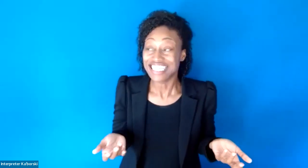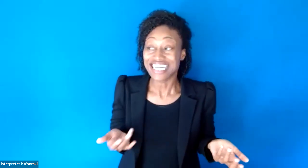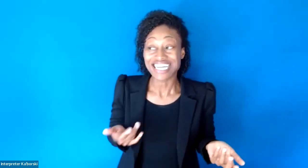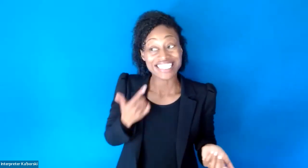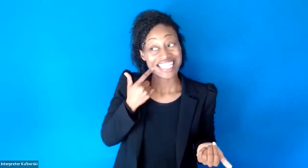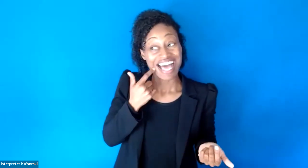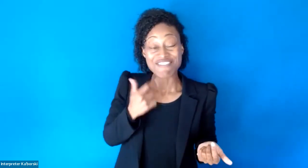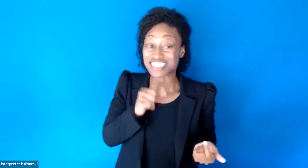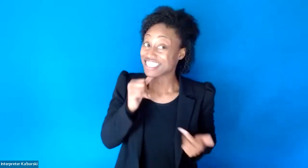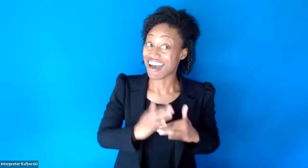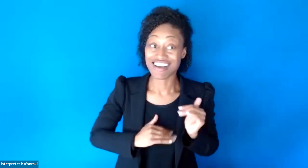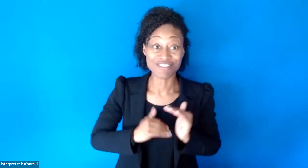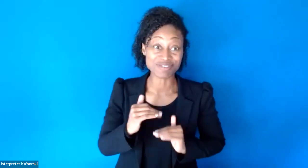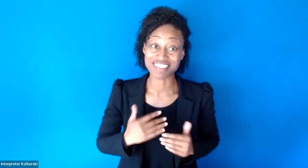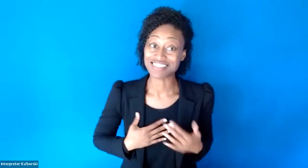right?